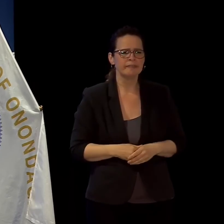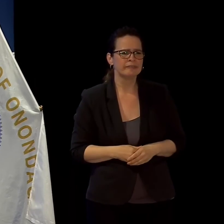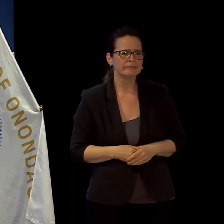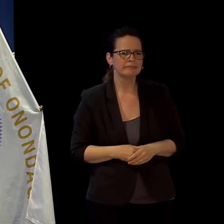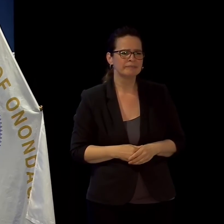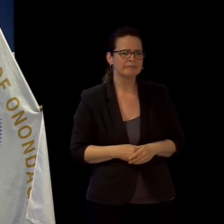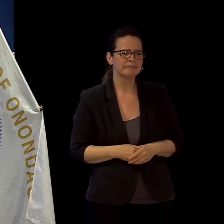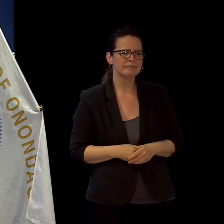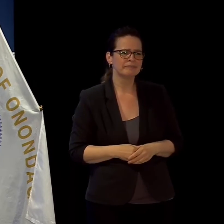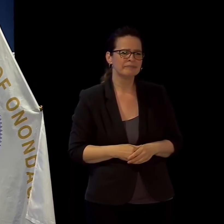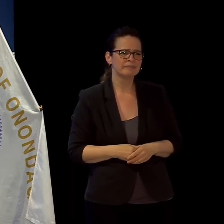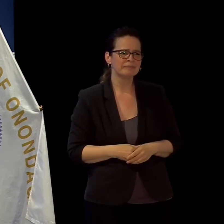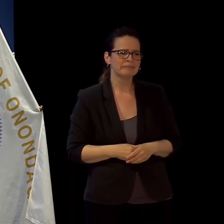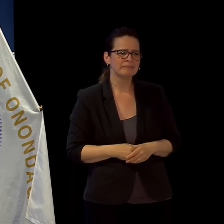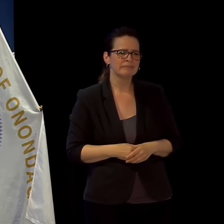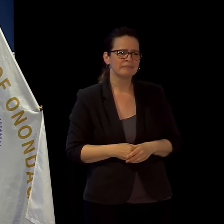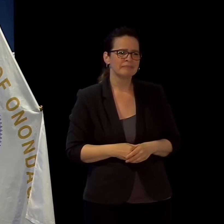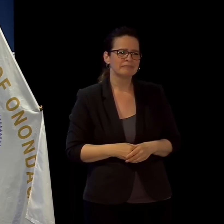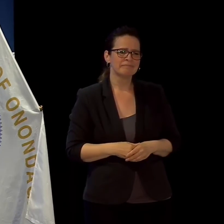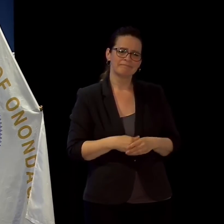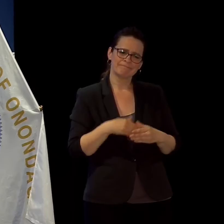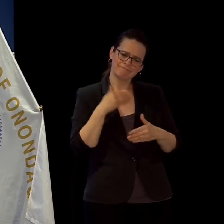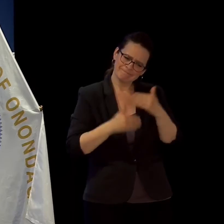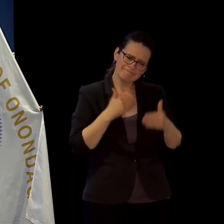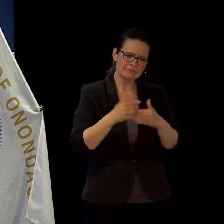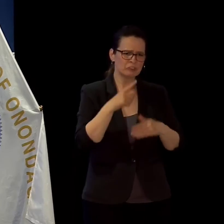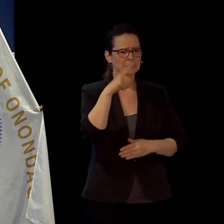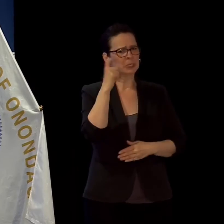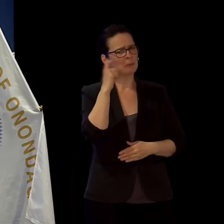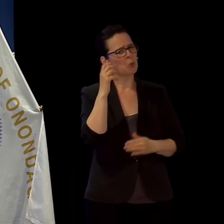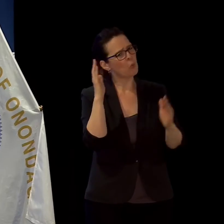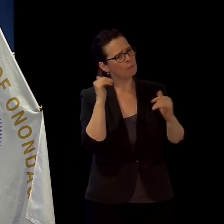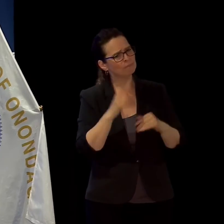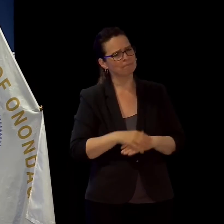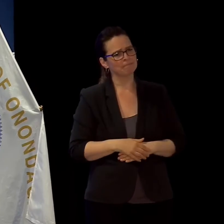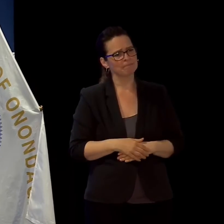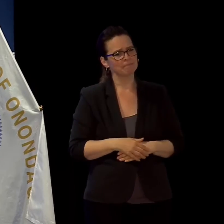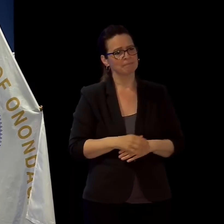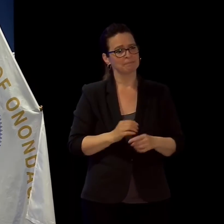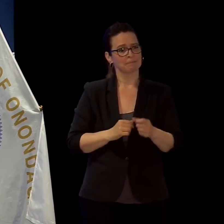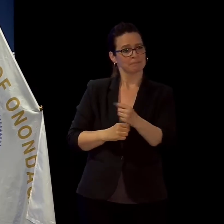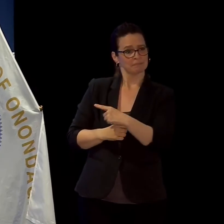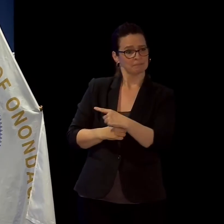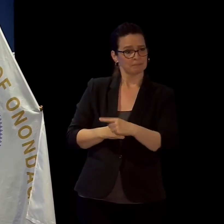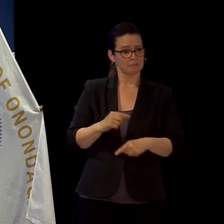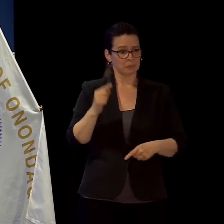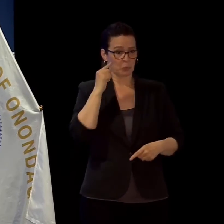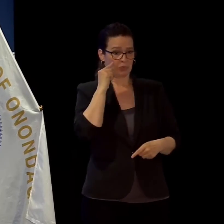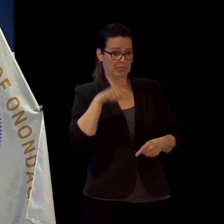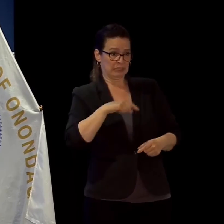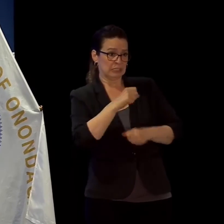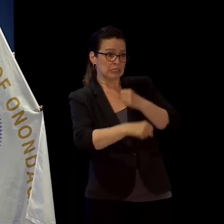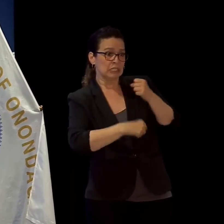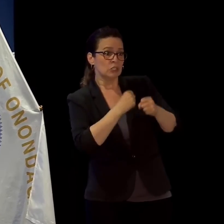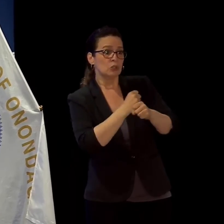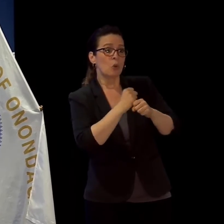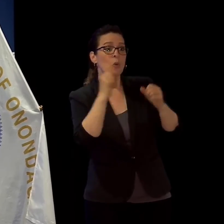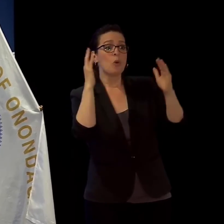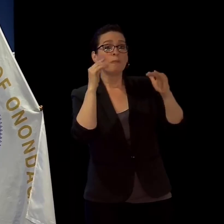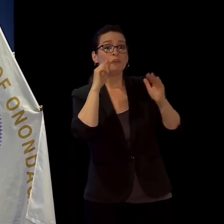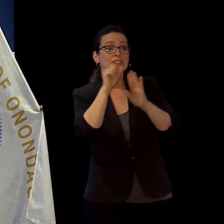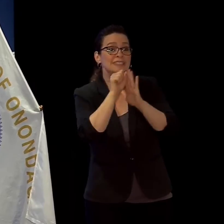again here summertime. I know you don't control this, but do you think there's any hope of a state fair this year? I don't